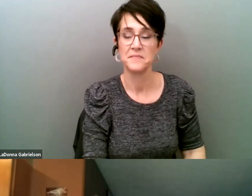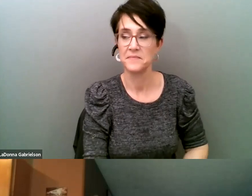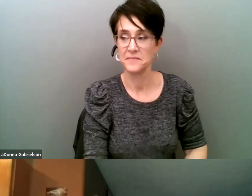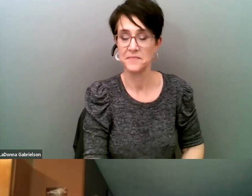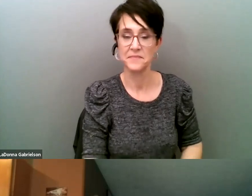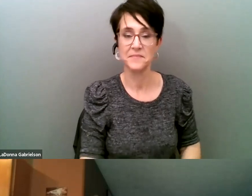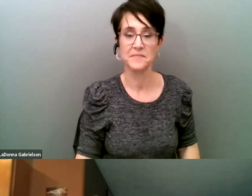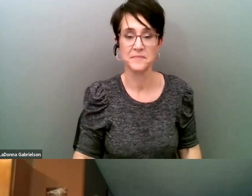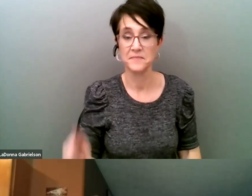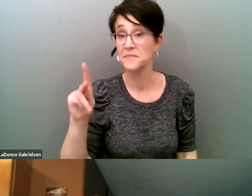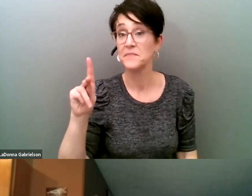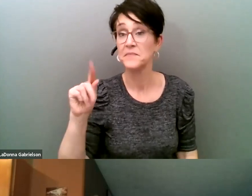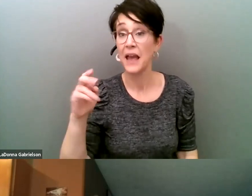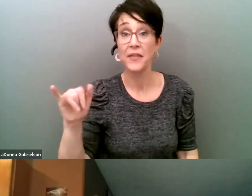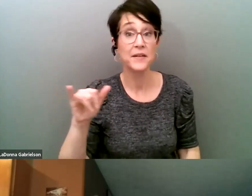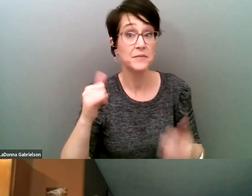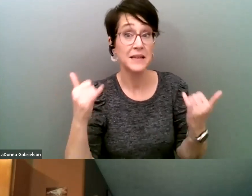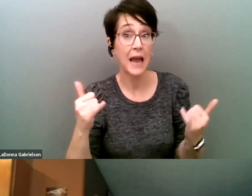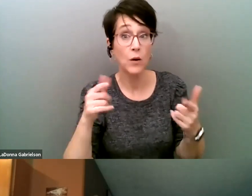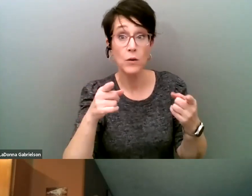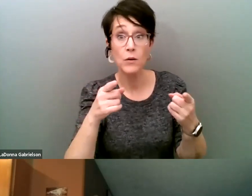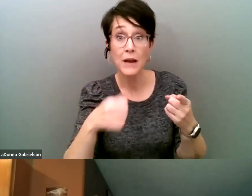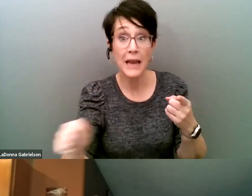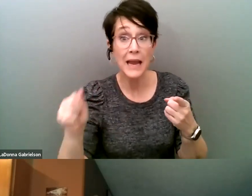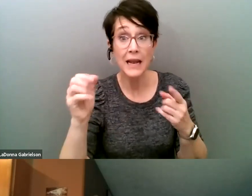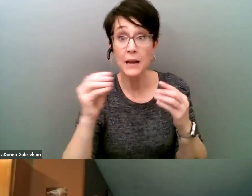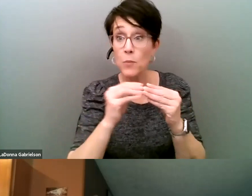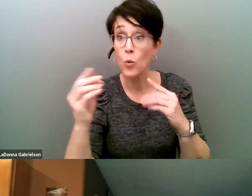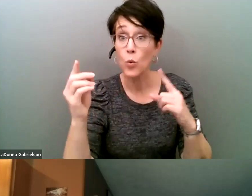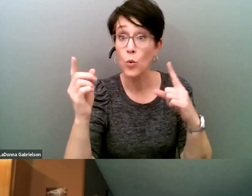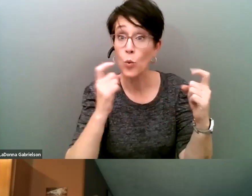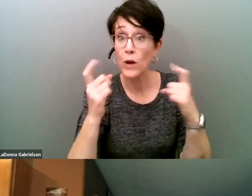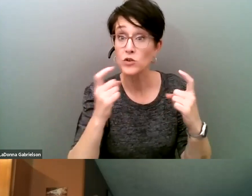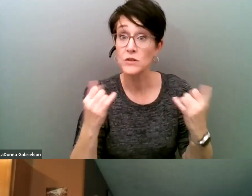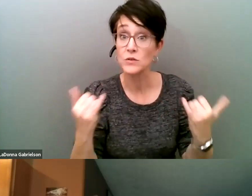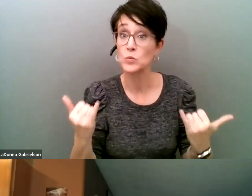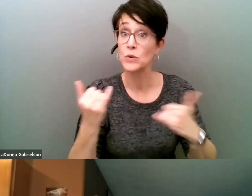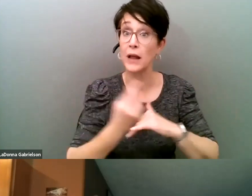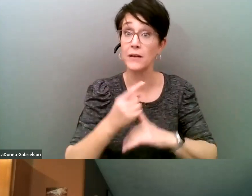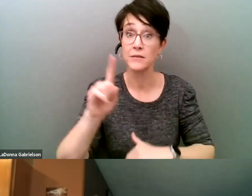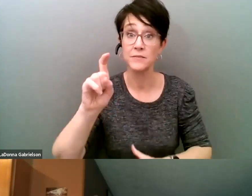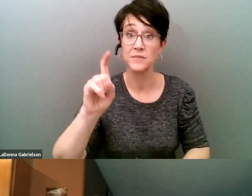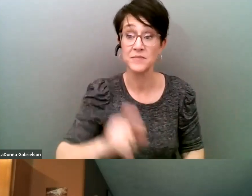Does anybody have any more questions?